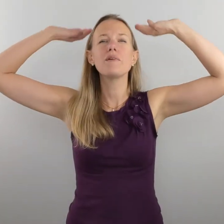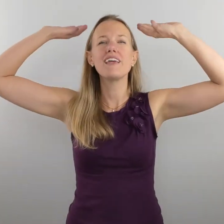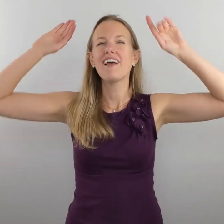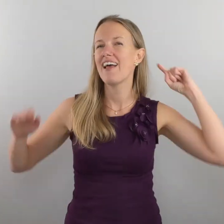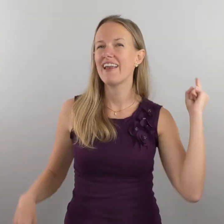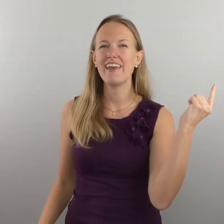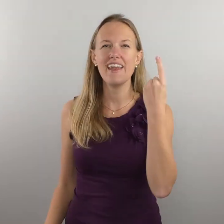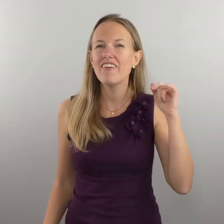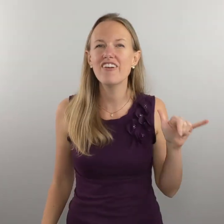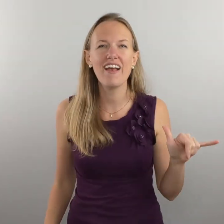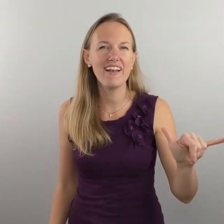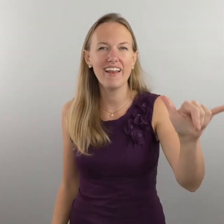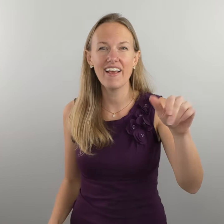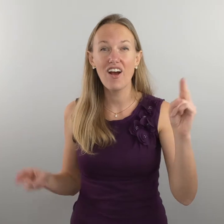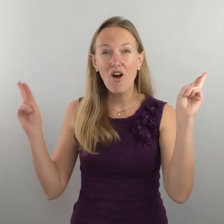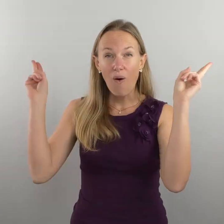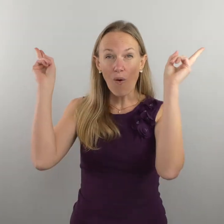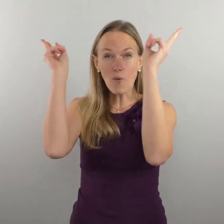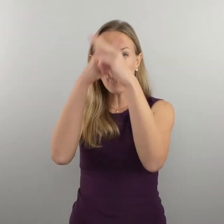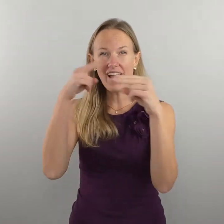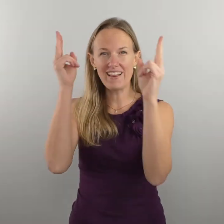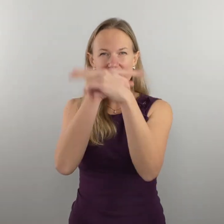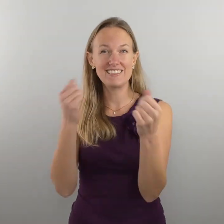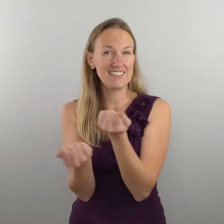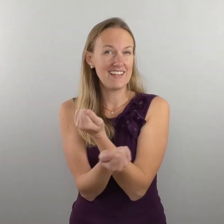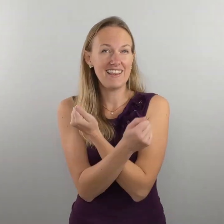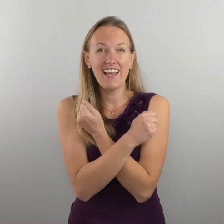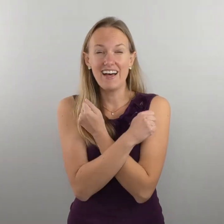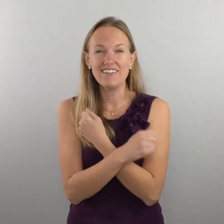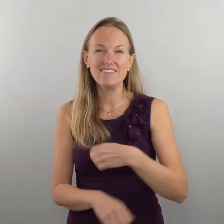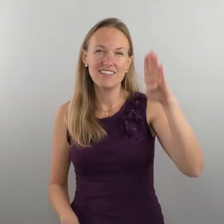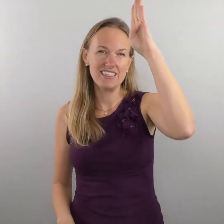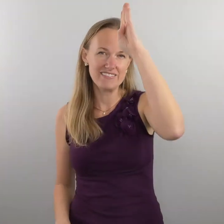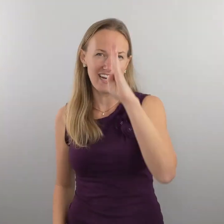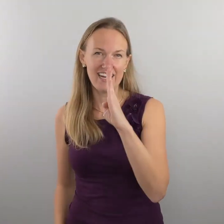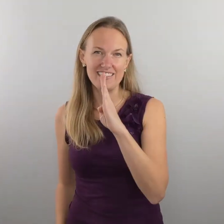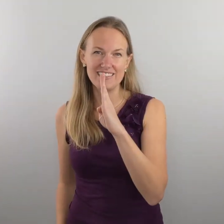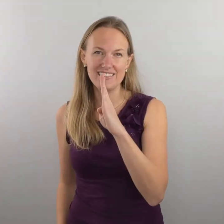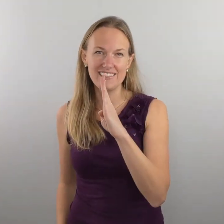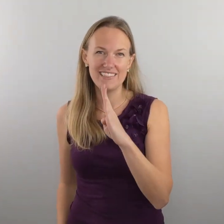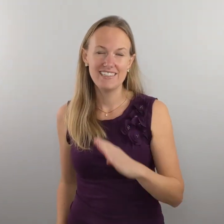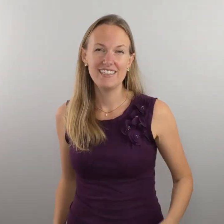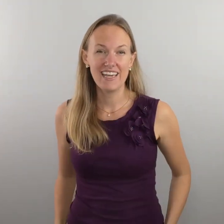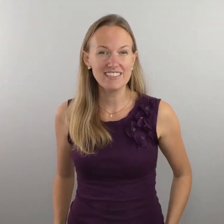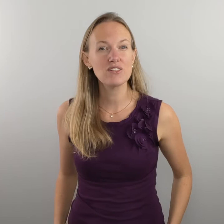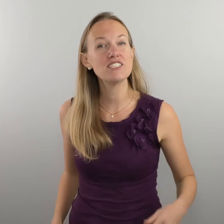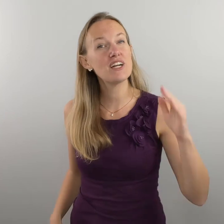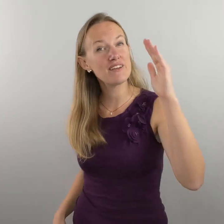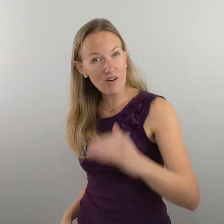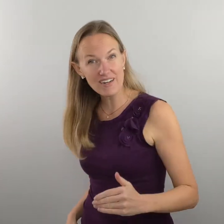overwhelming, never-ending, reckless love of God. Okay, so let's try the chorus,